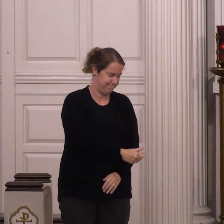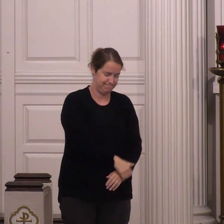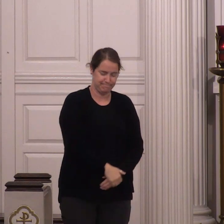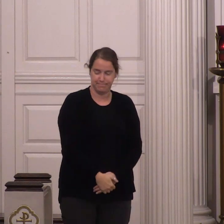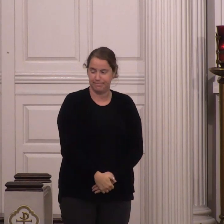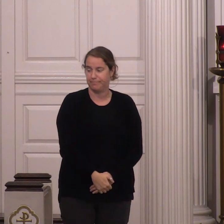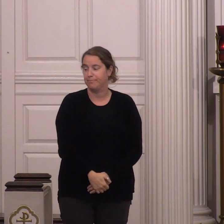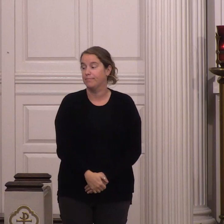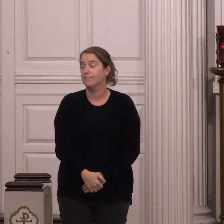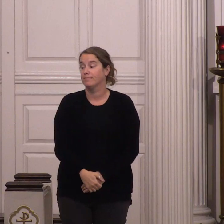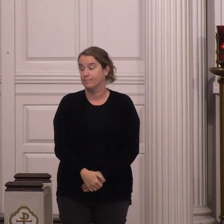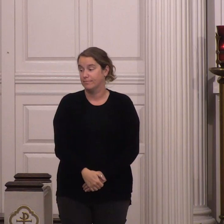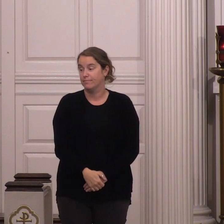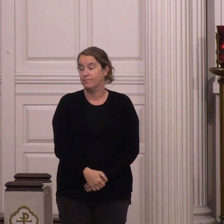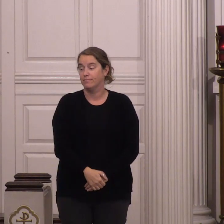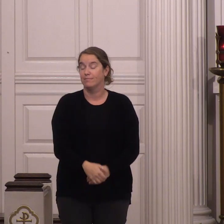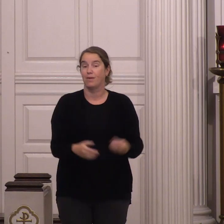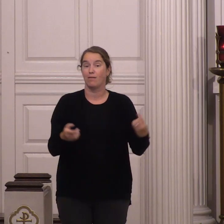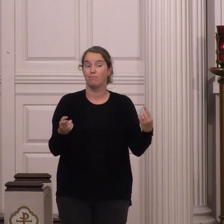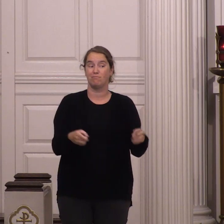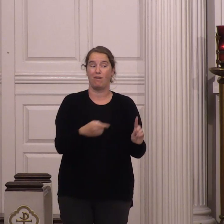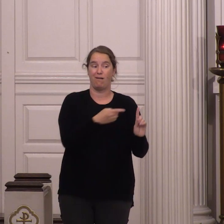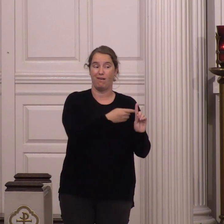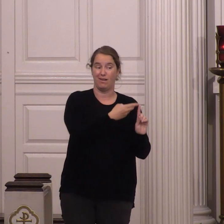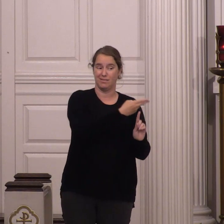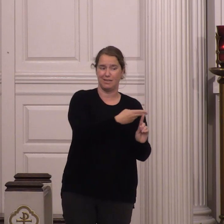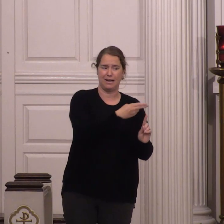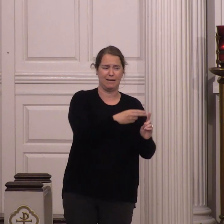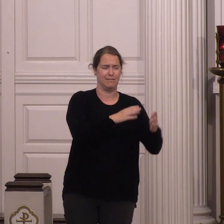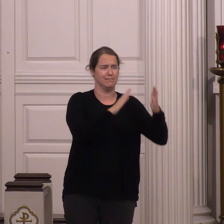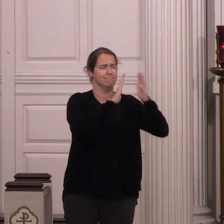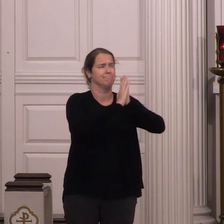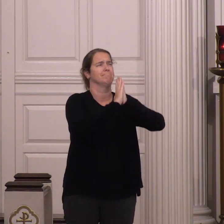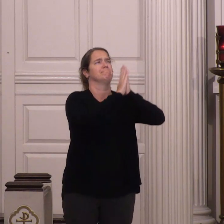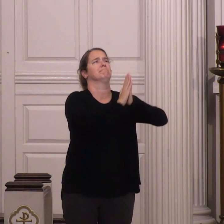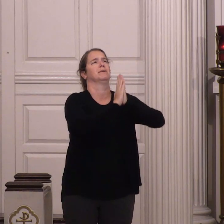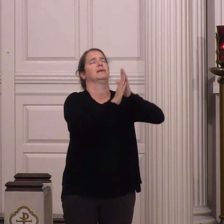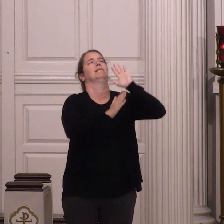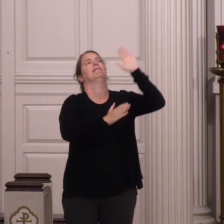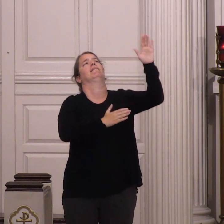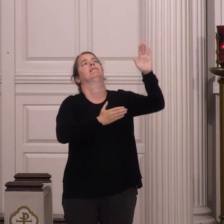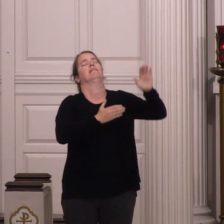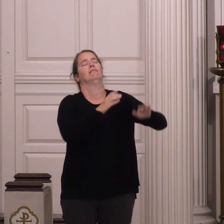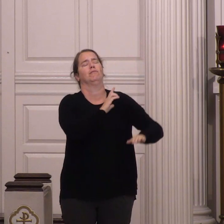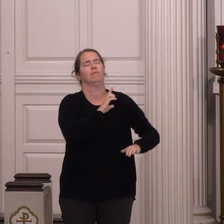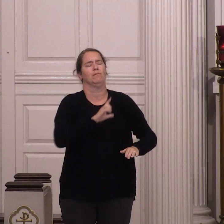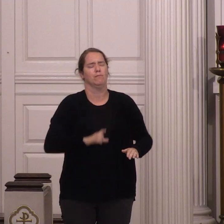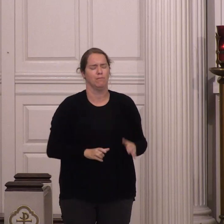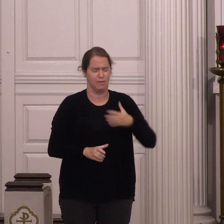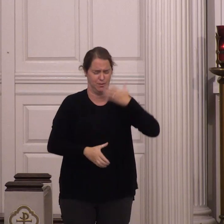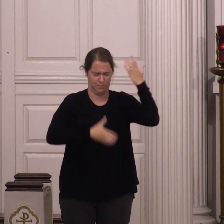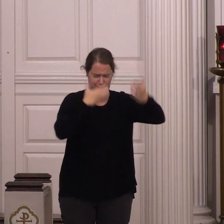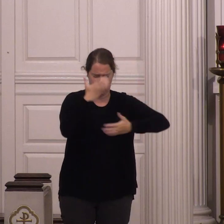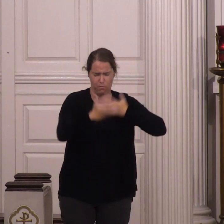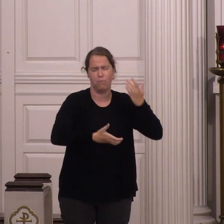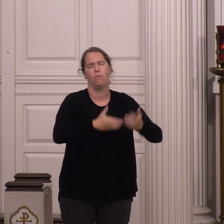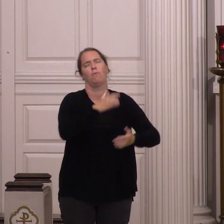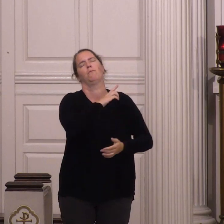Then Hezekiah turned his face to the wall and prayed to the Lord, "O Lord, remember